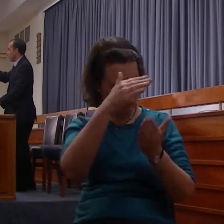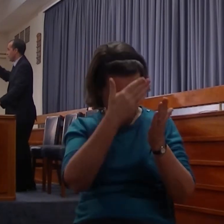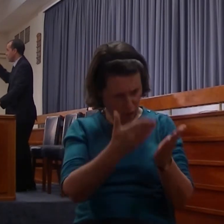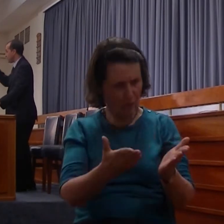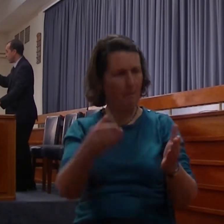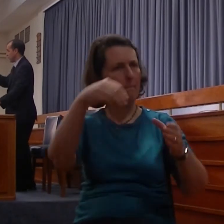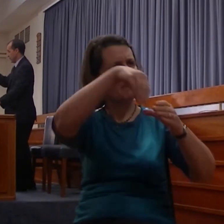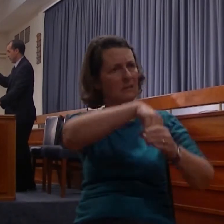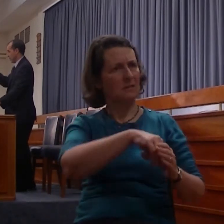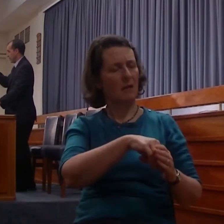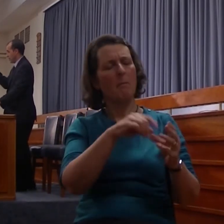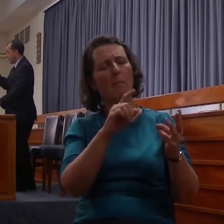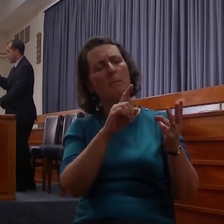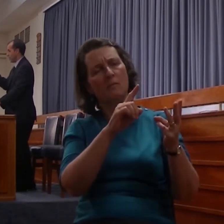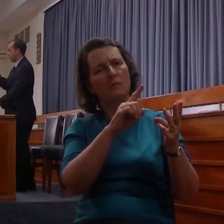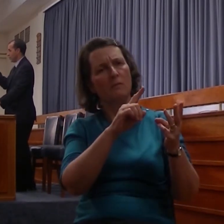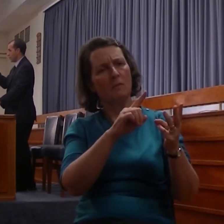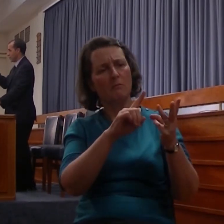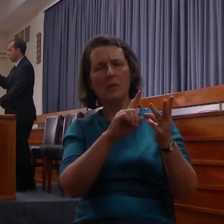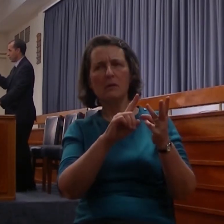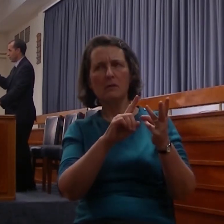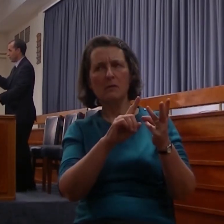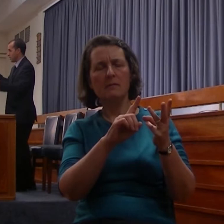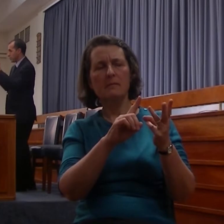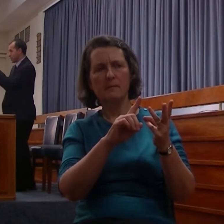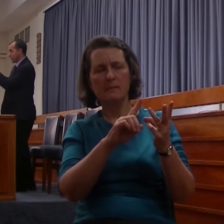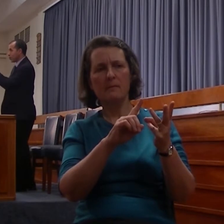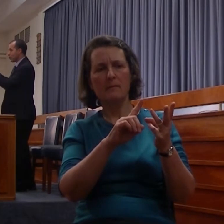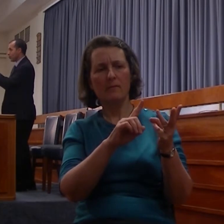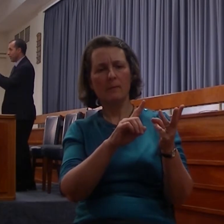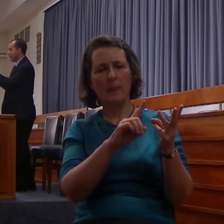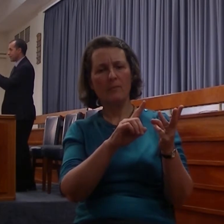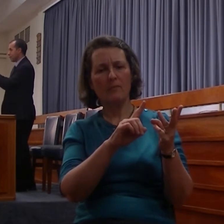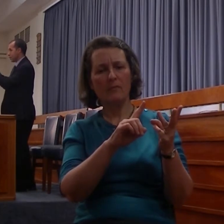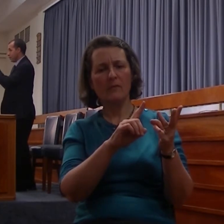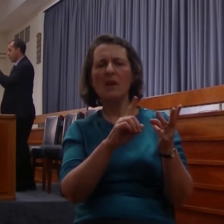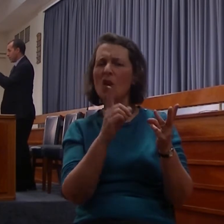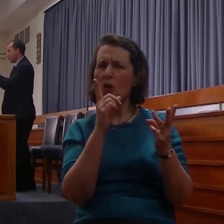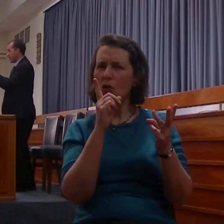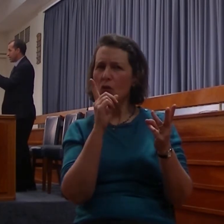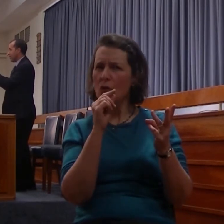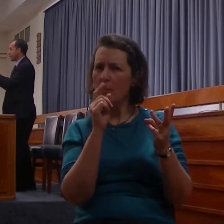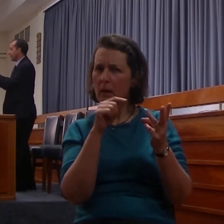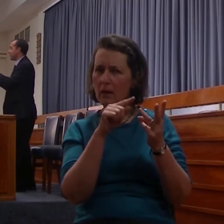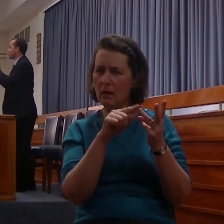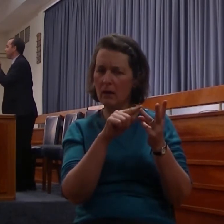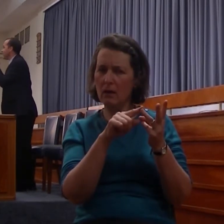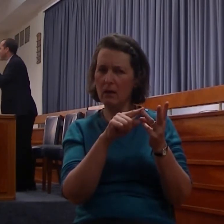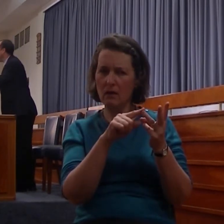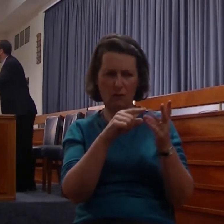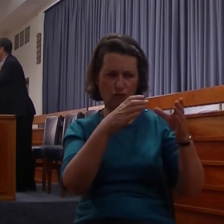bringing false immorality and idolatry and debauchery in the church. But the third